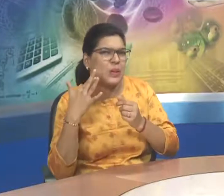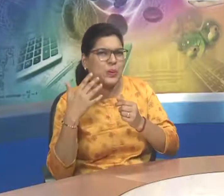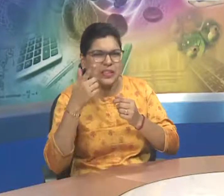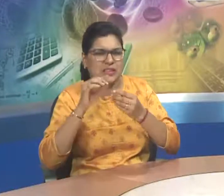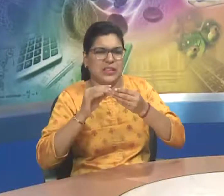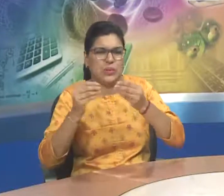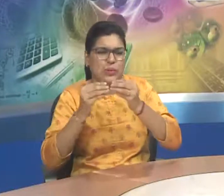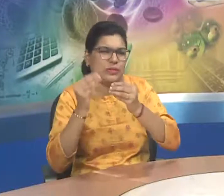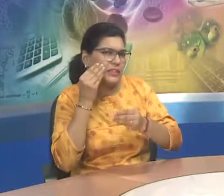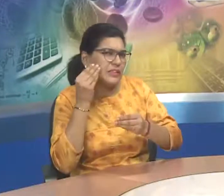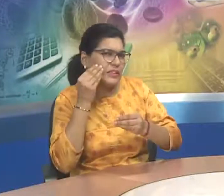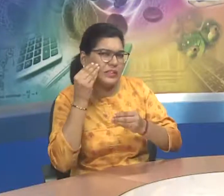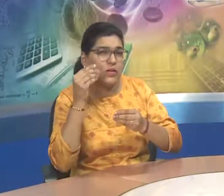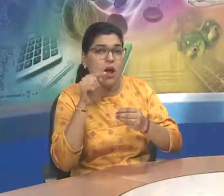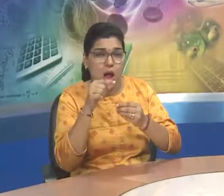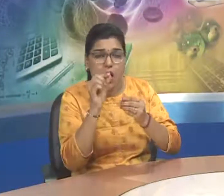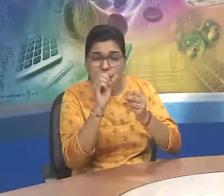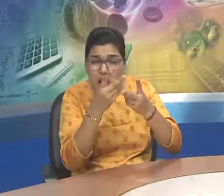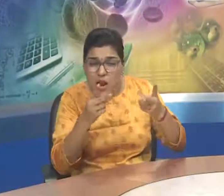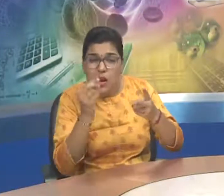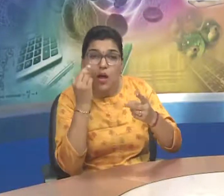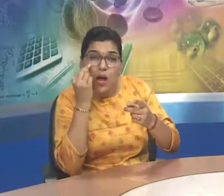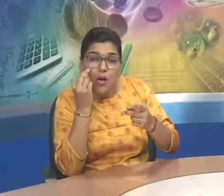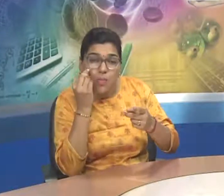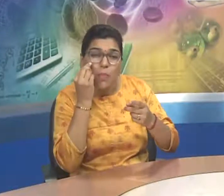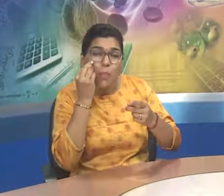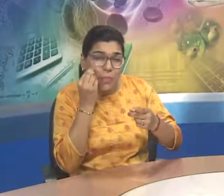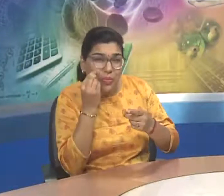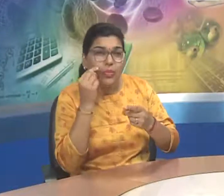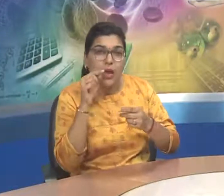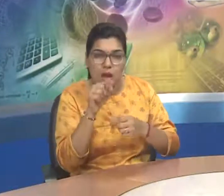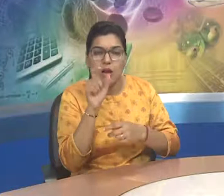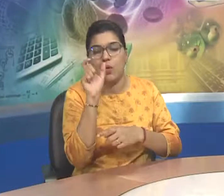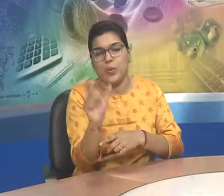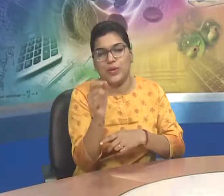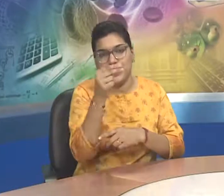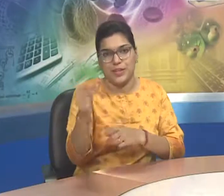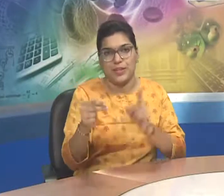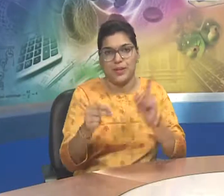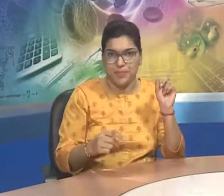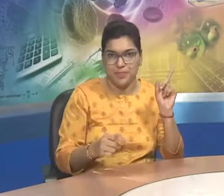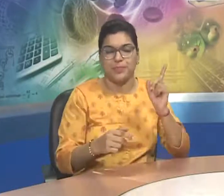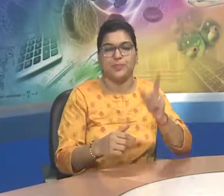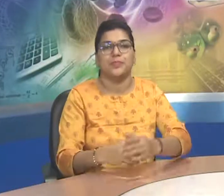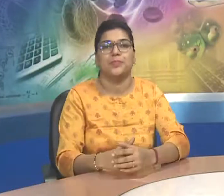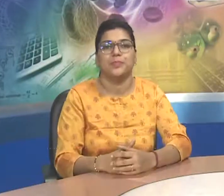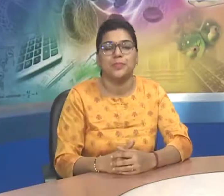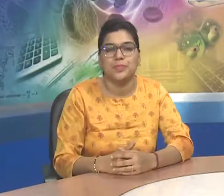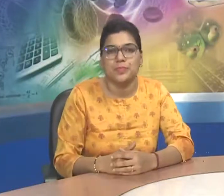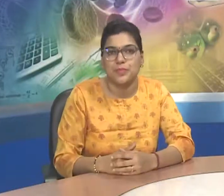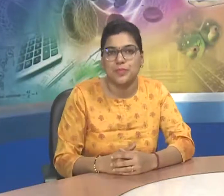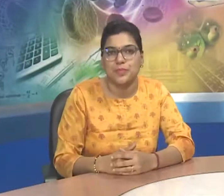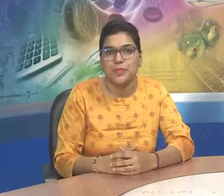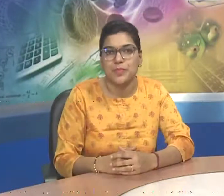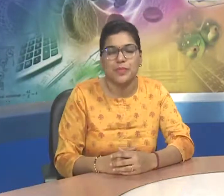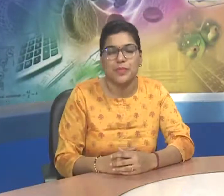something white is inside it. You pressed it and remove the white part, that is called